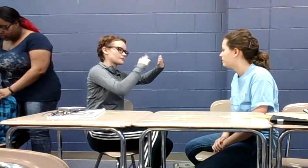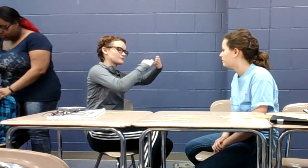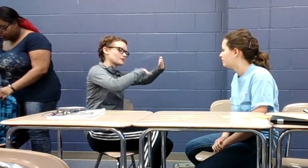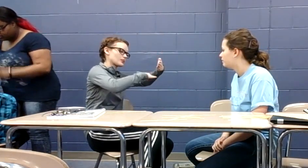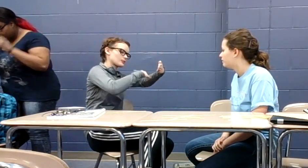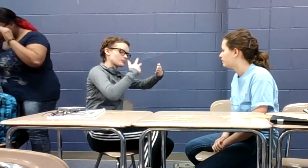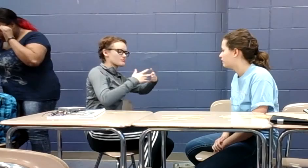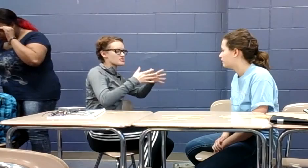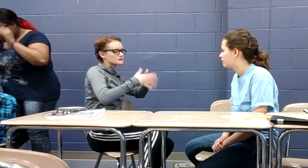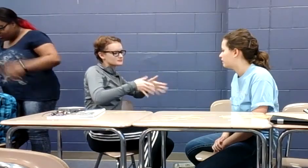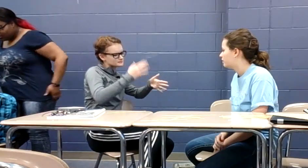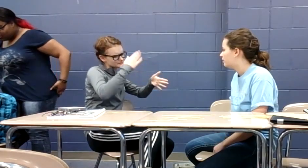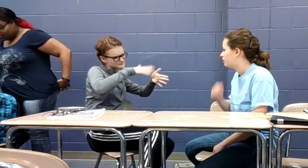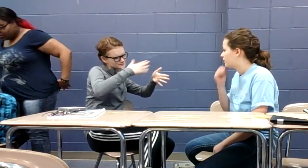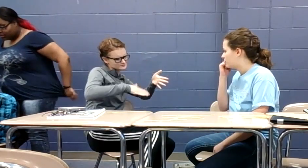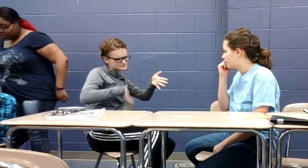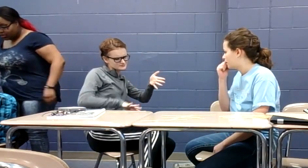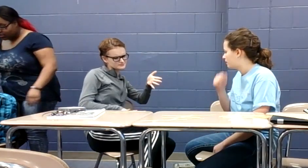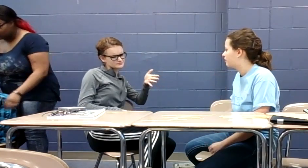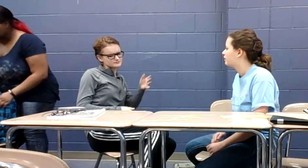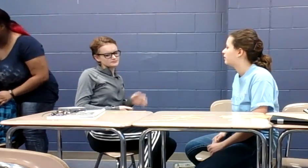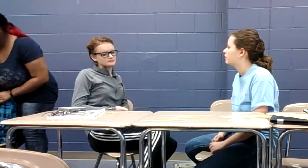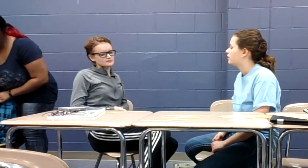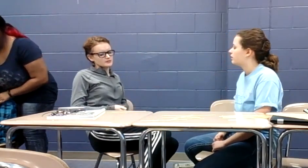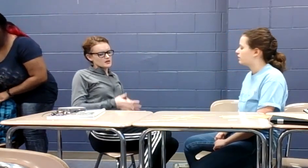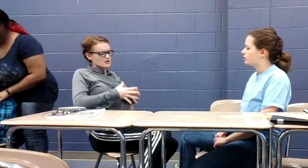Oh, yeah. Oh, yeah. Oh, yeah.